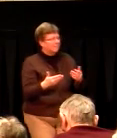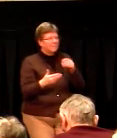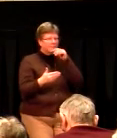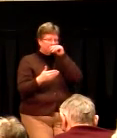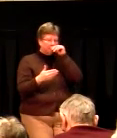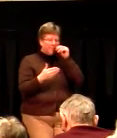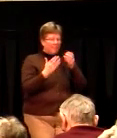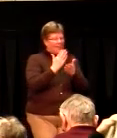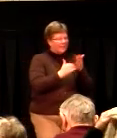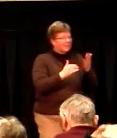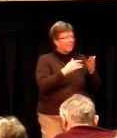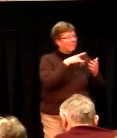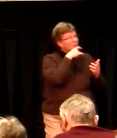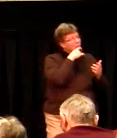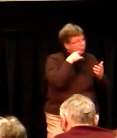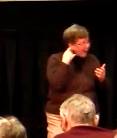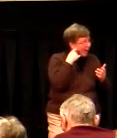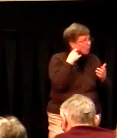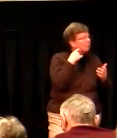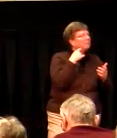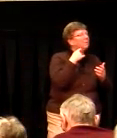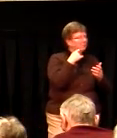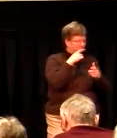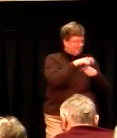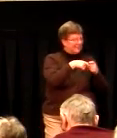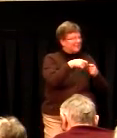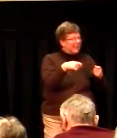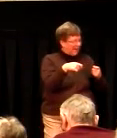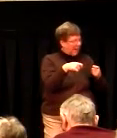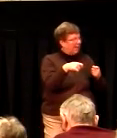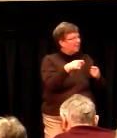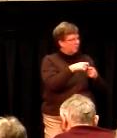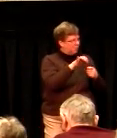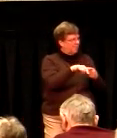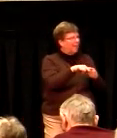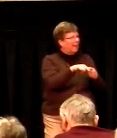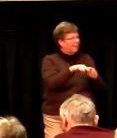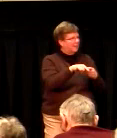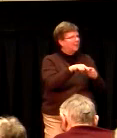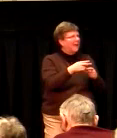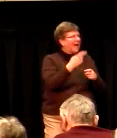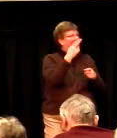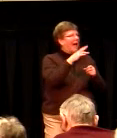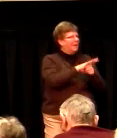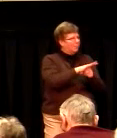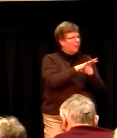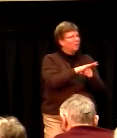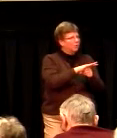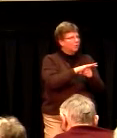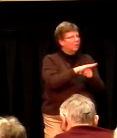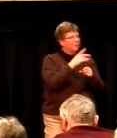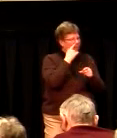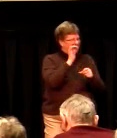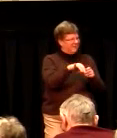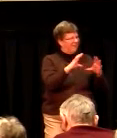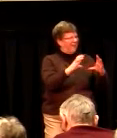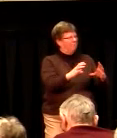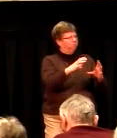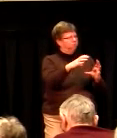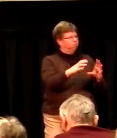drought frequency we've had in the West is definitely tied to the fact that there's a high pressure forming, partly because of that blob being